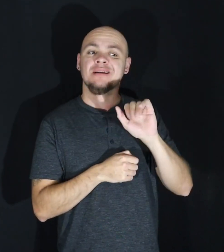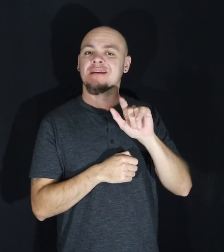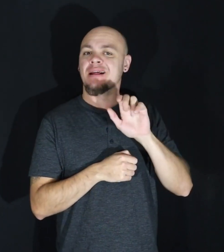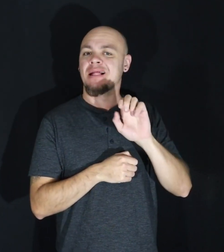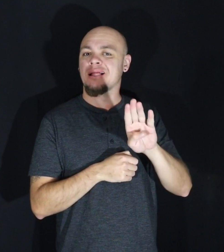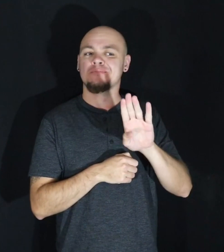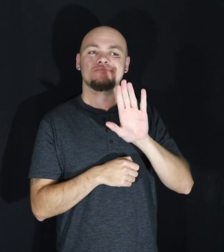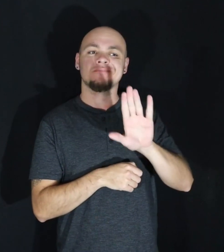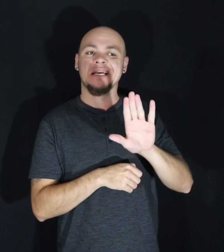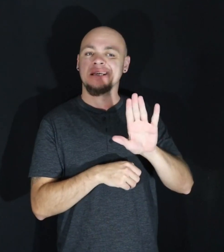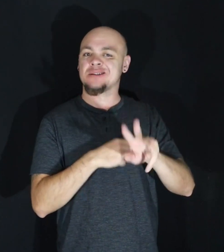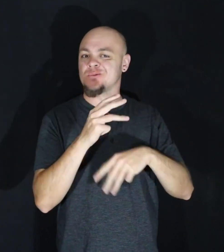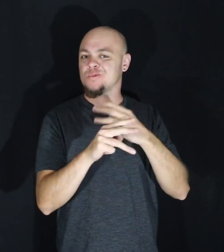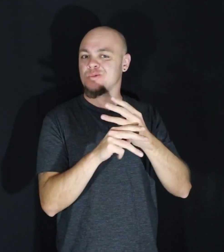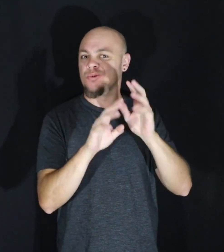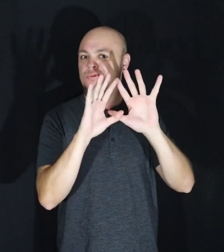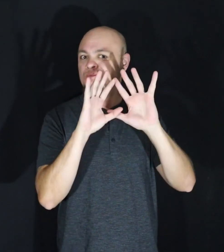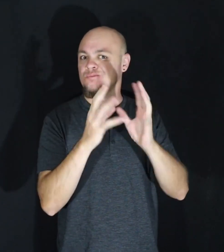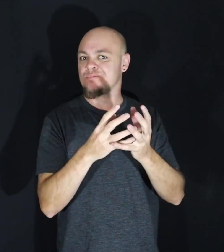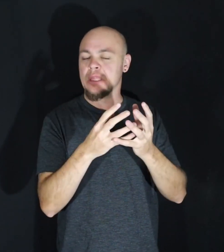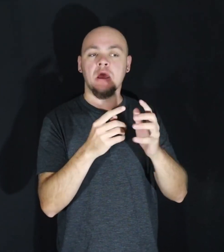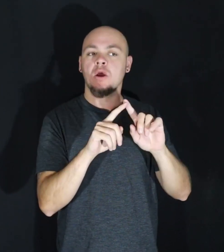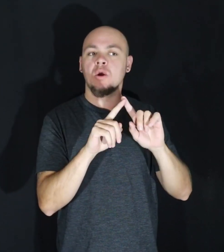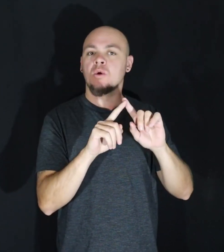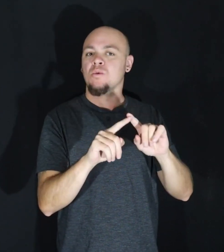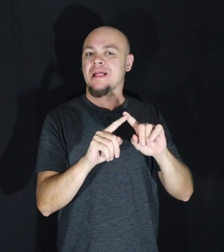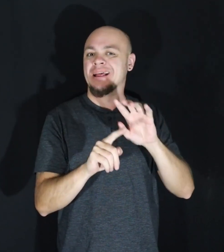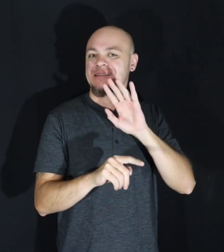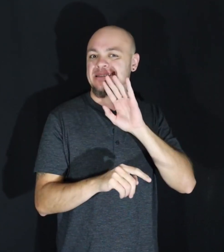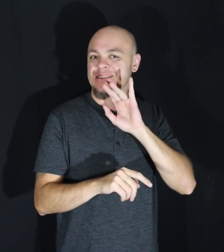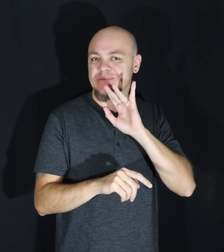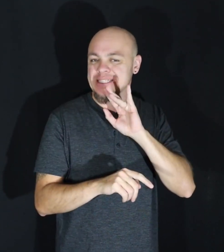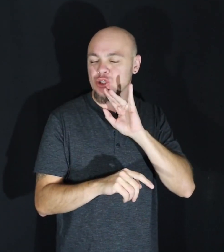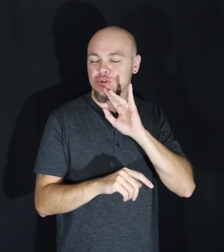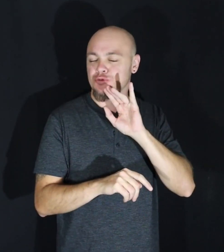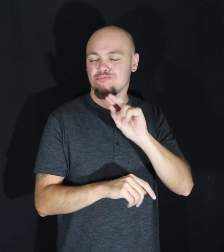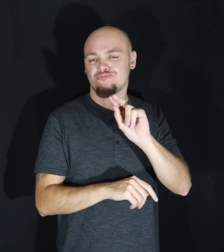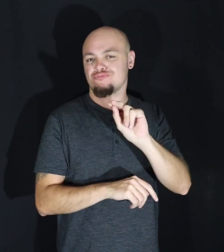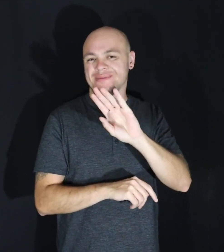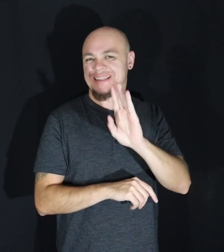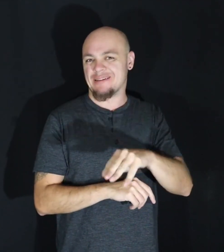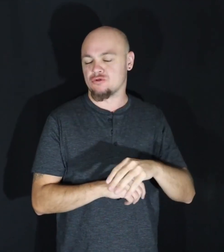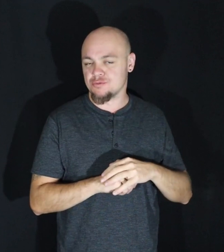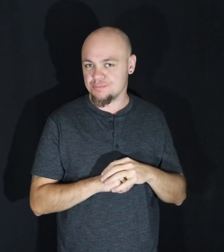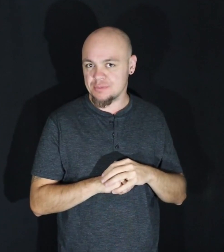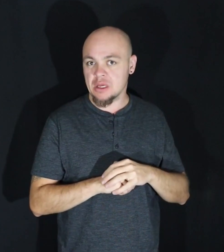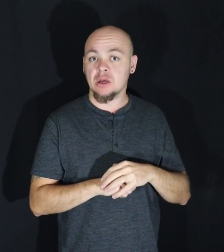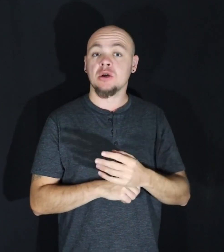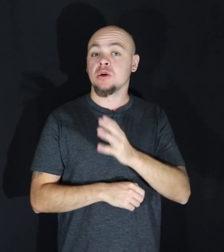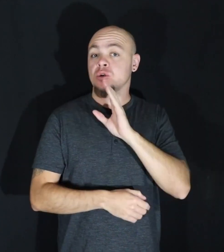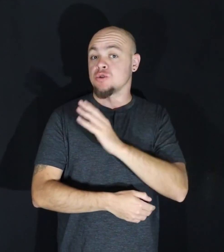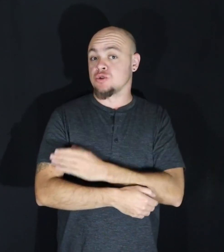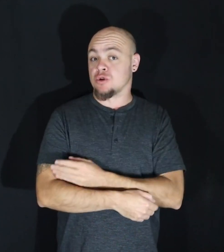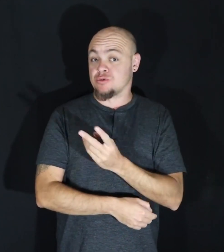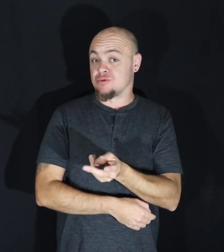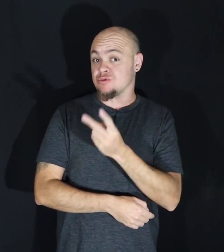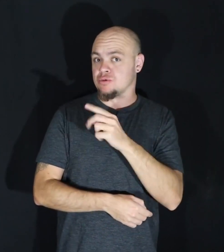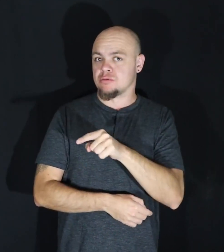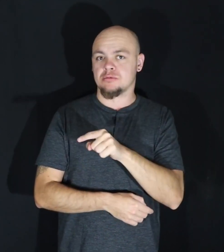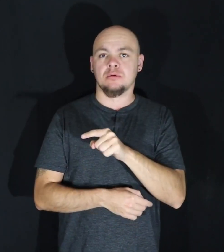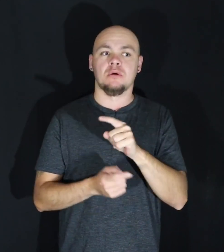own world, and he never relied on speech to communicate. Now, having 2 daughters who are quite the